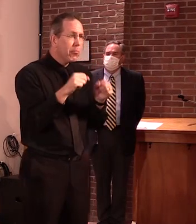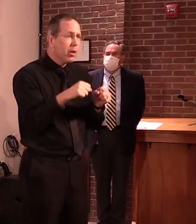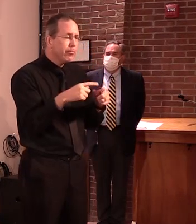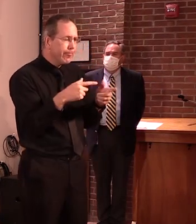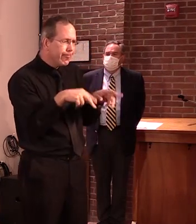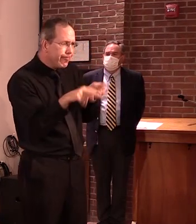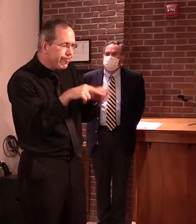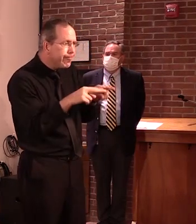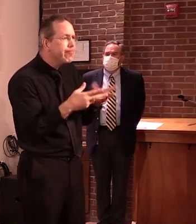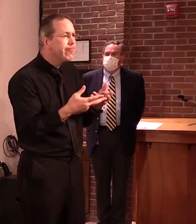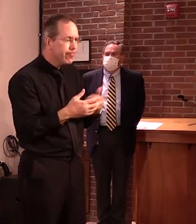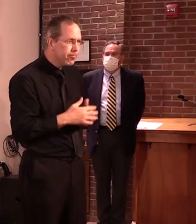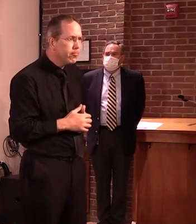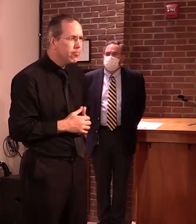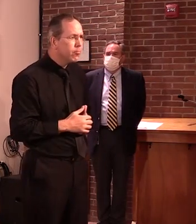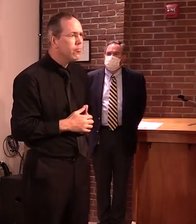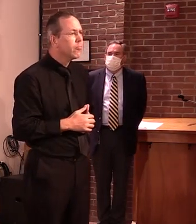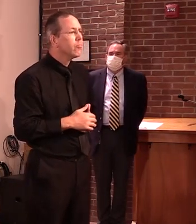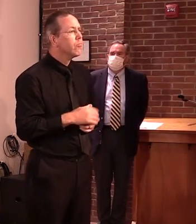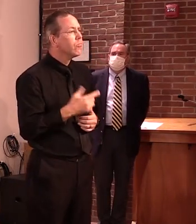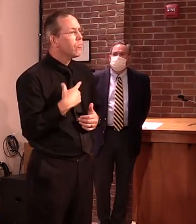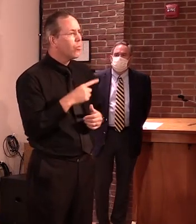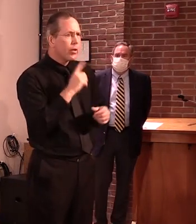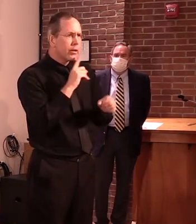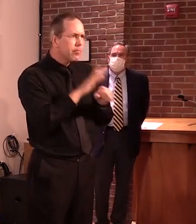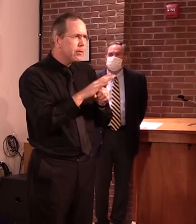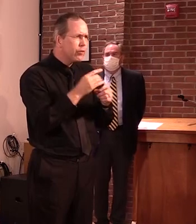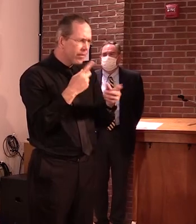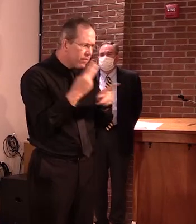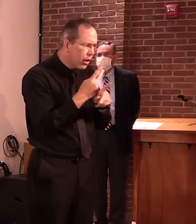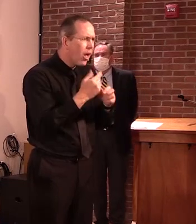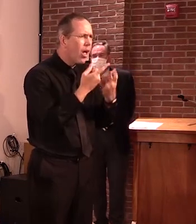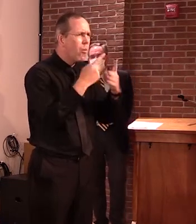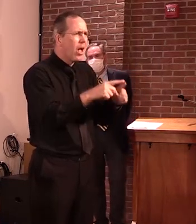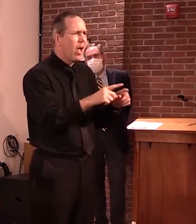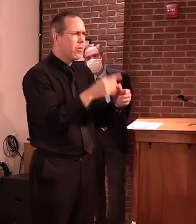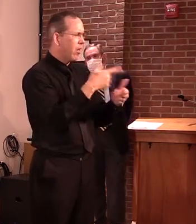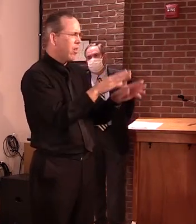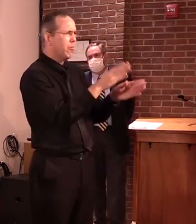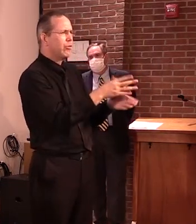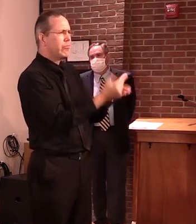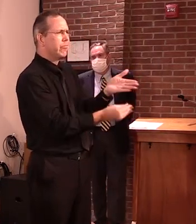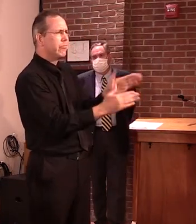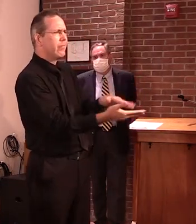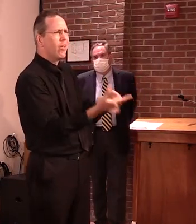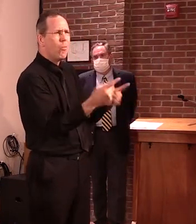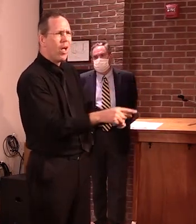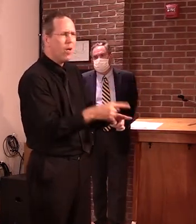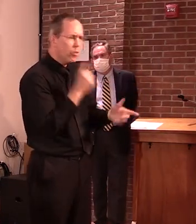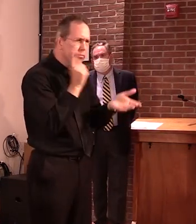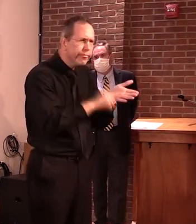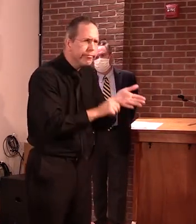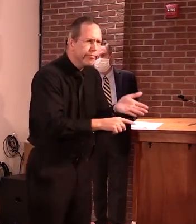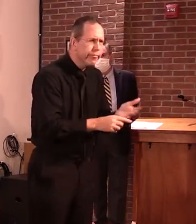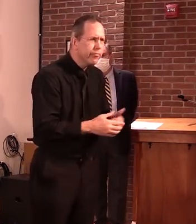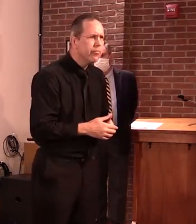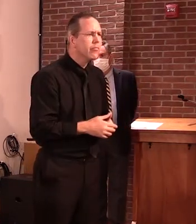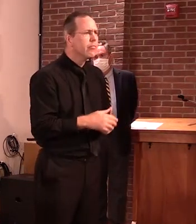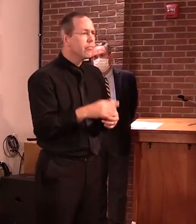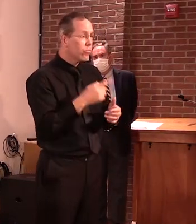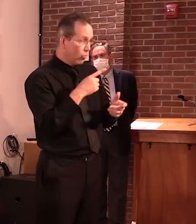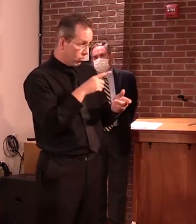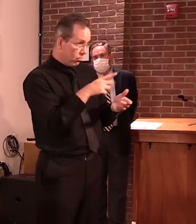independent reviews are committed as well to not only provide a fuller picture, but also a shine a light